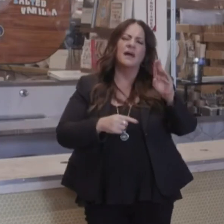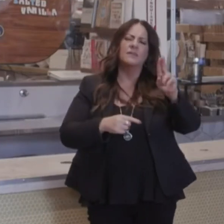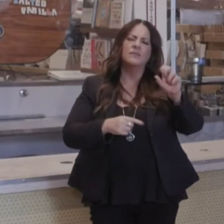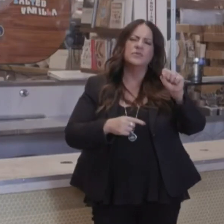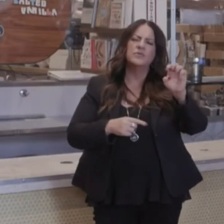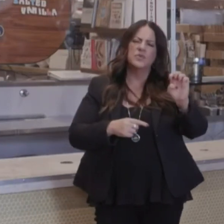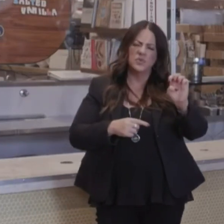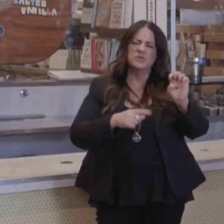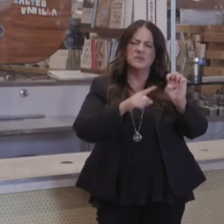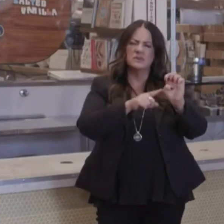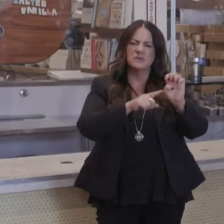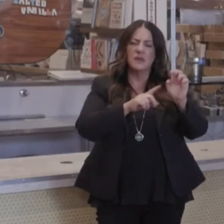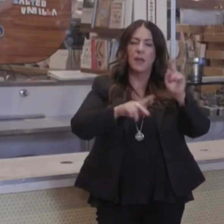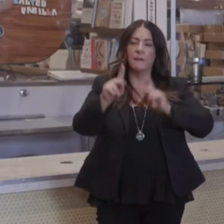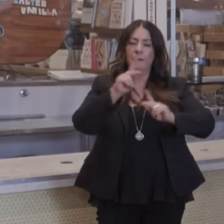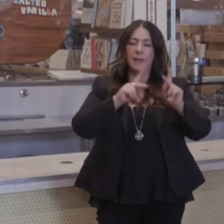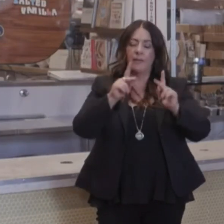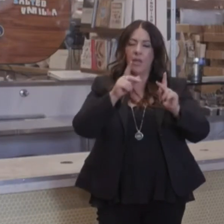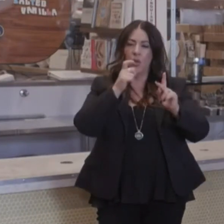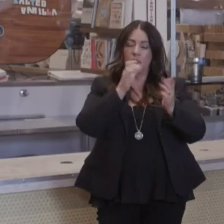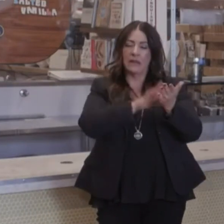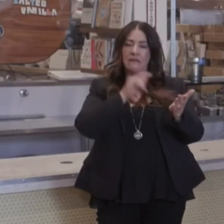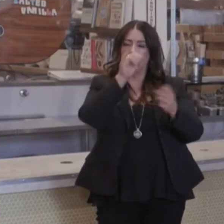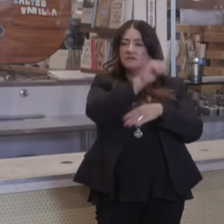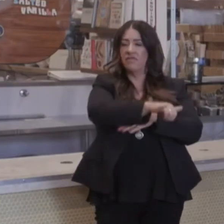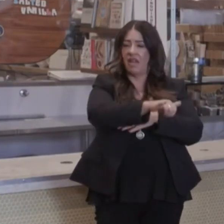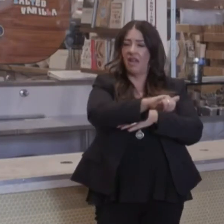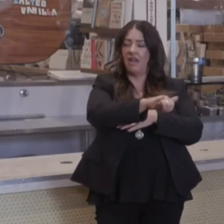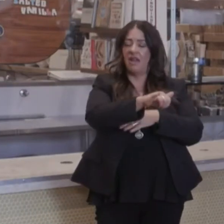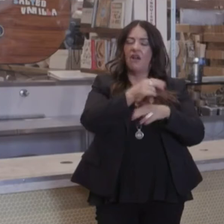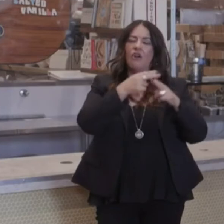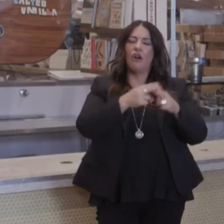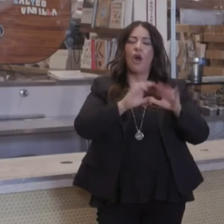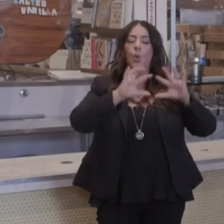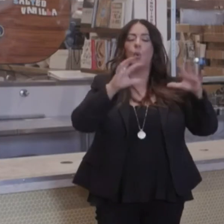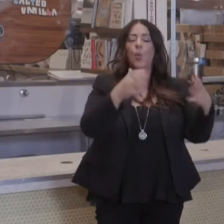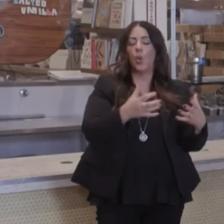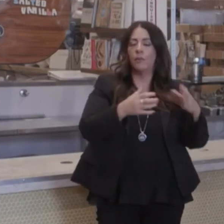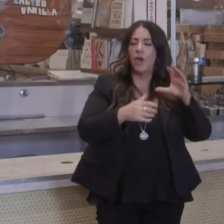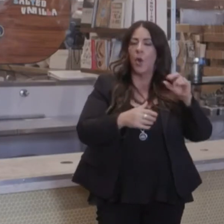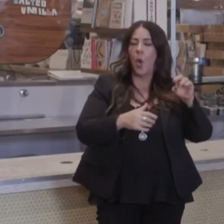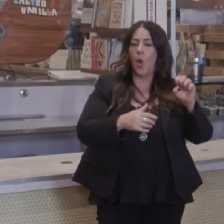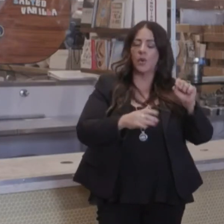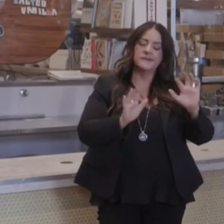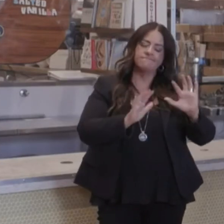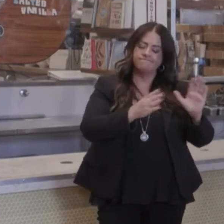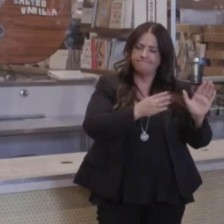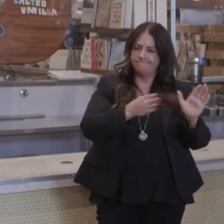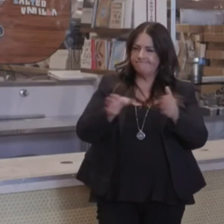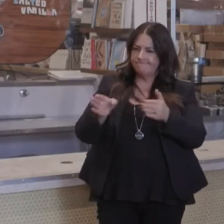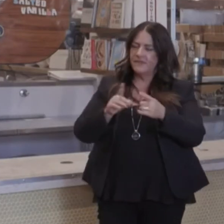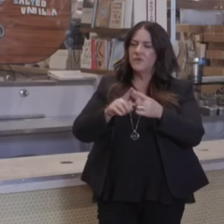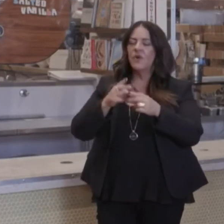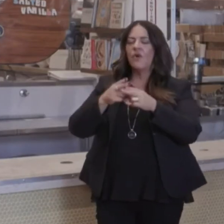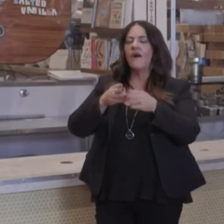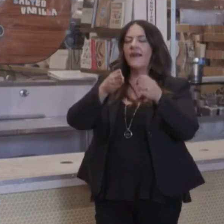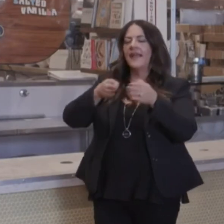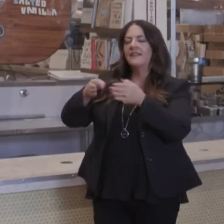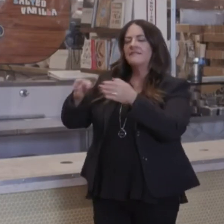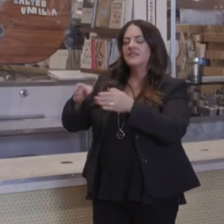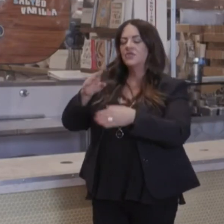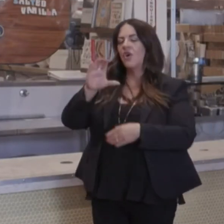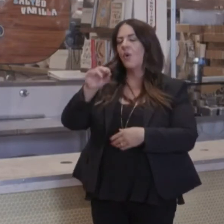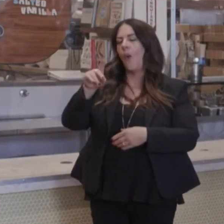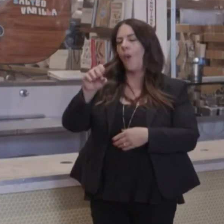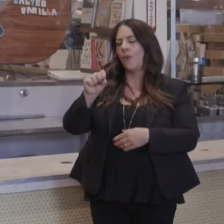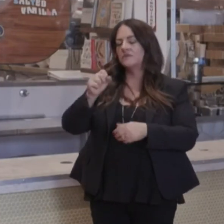codes. We're going to go away from group codes to individual codes, and we're working with the counties on that. We don't like to see those abuses.